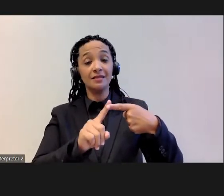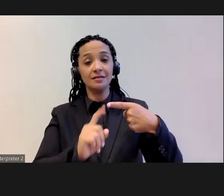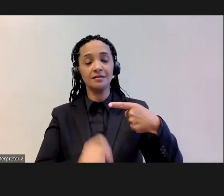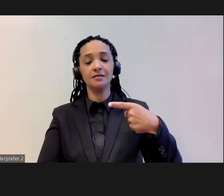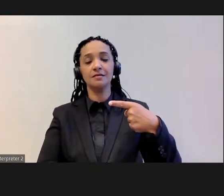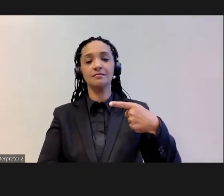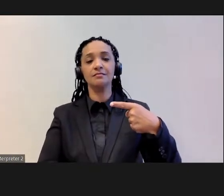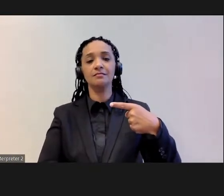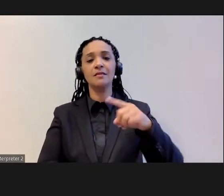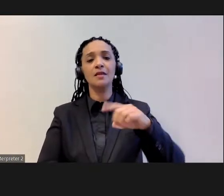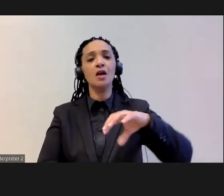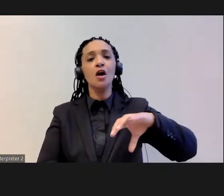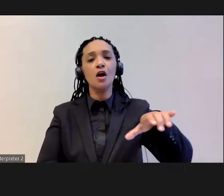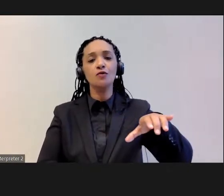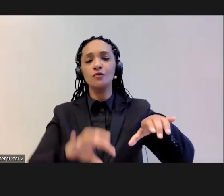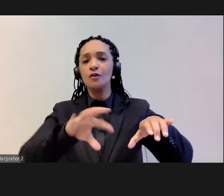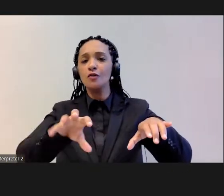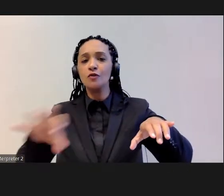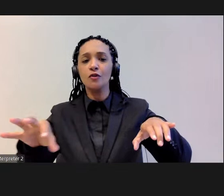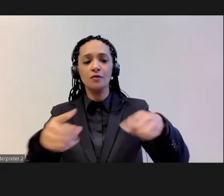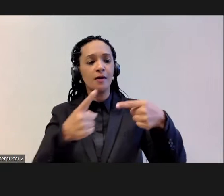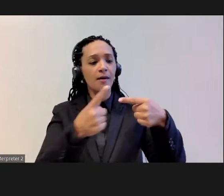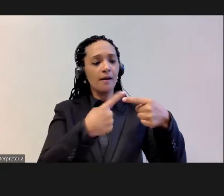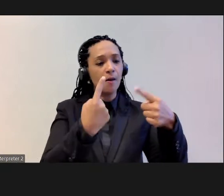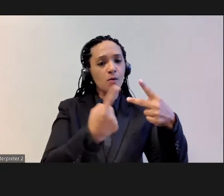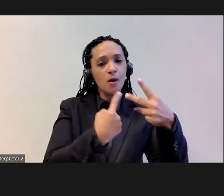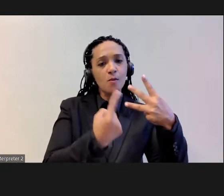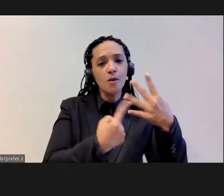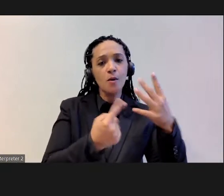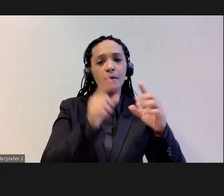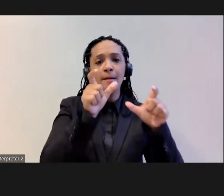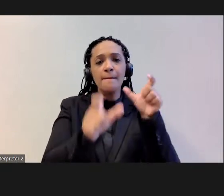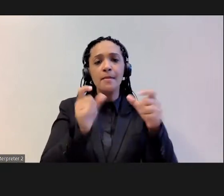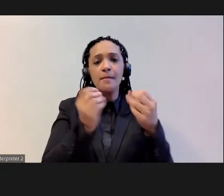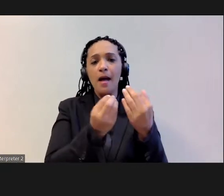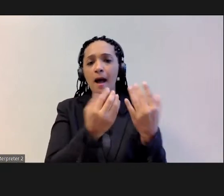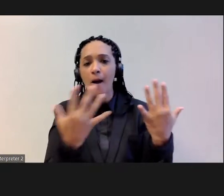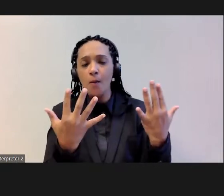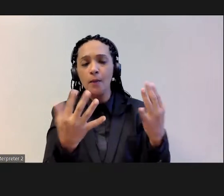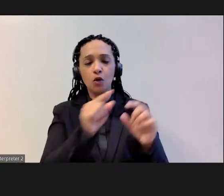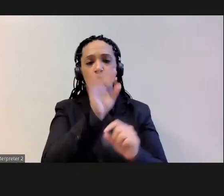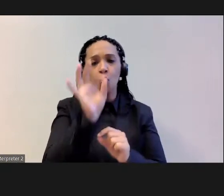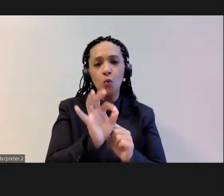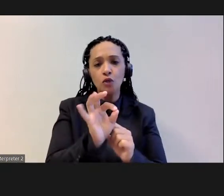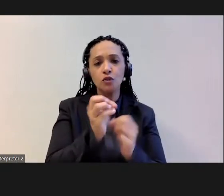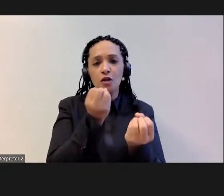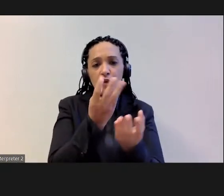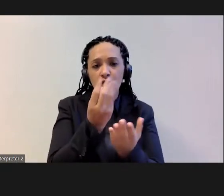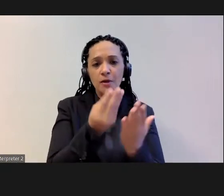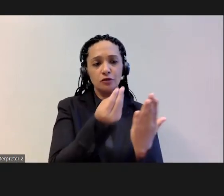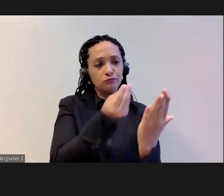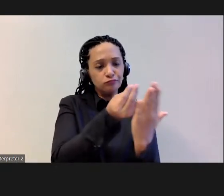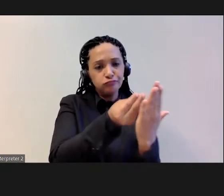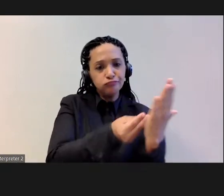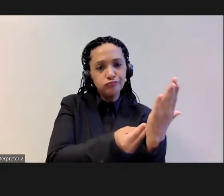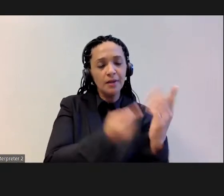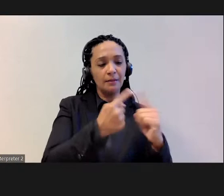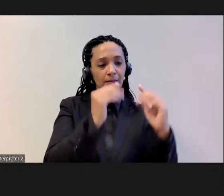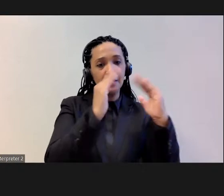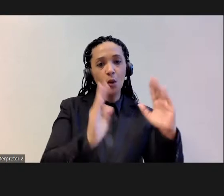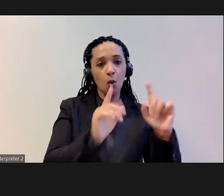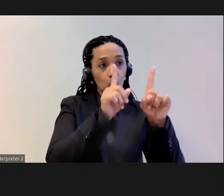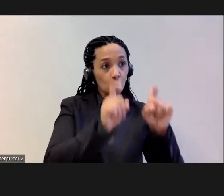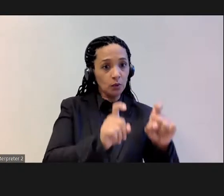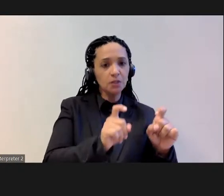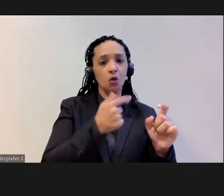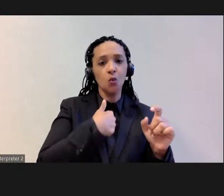censuses and population censuses and household surveys, those are the main ways in which data is often